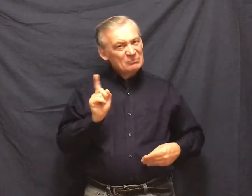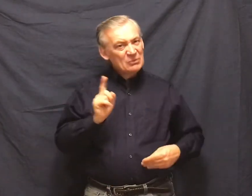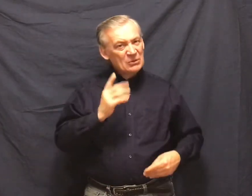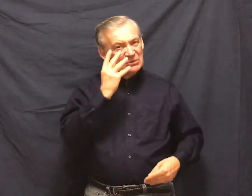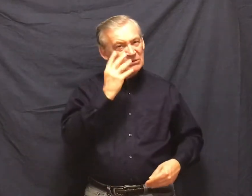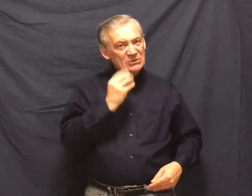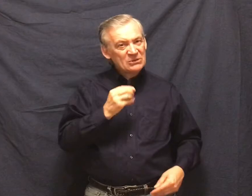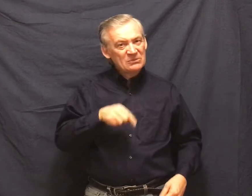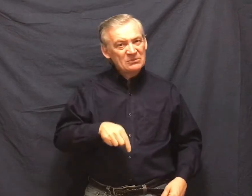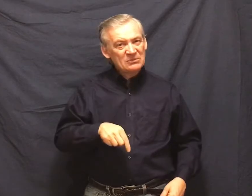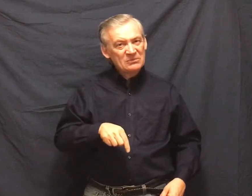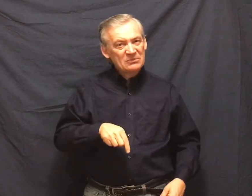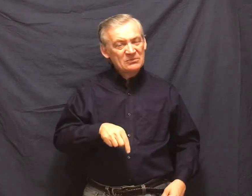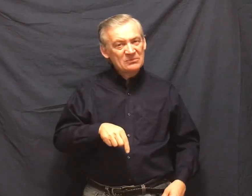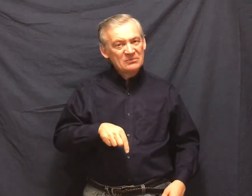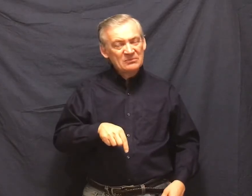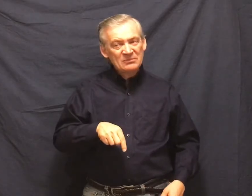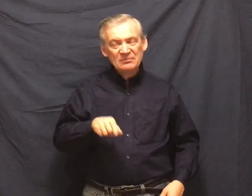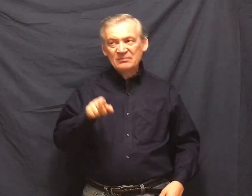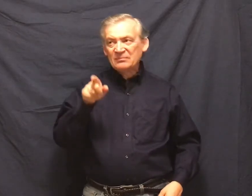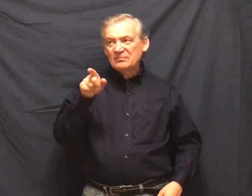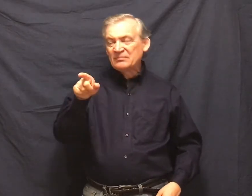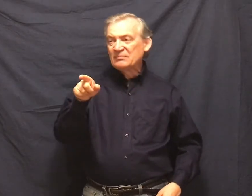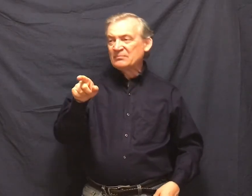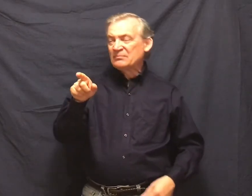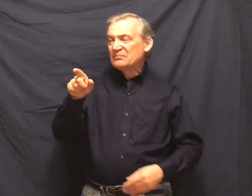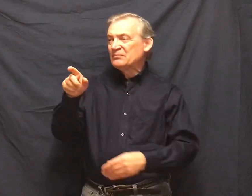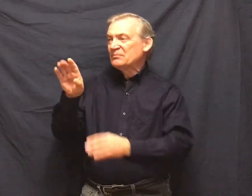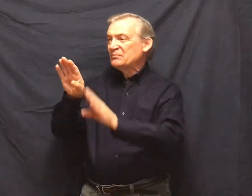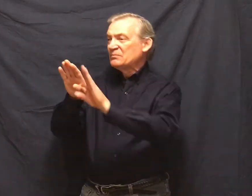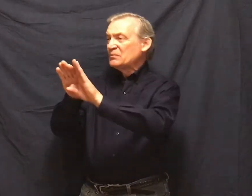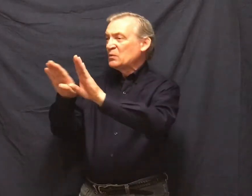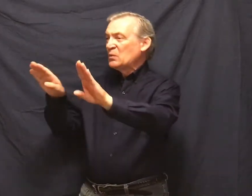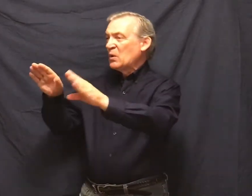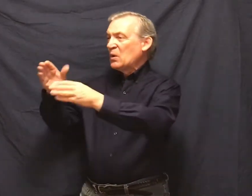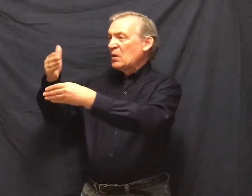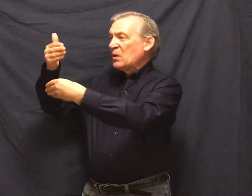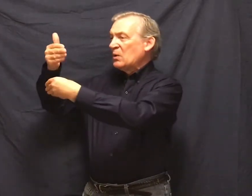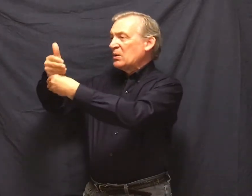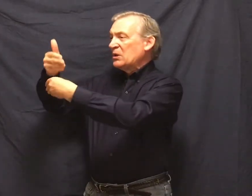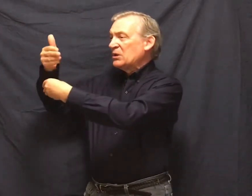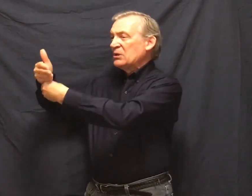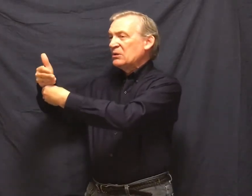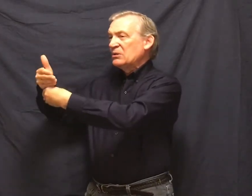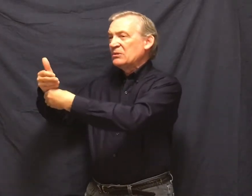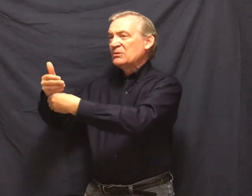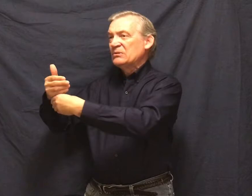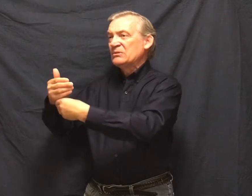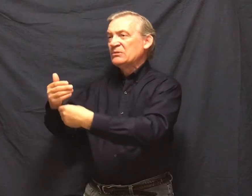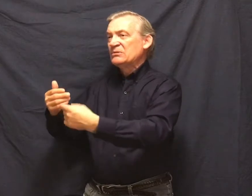On the wall by the window, there were pegs on which hung broken harness in process of being mended.